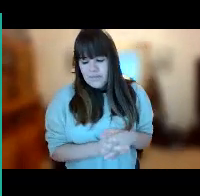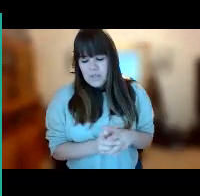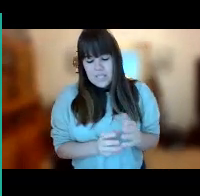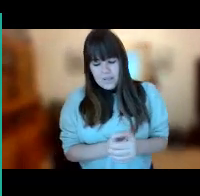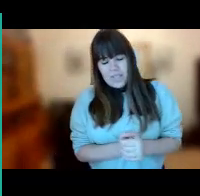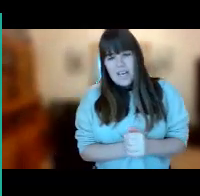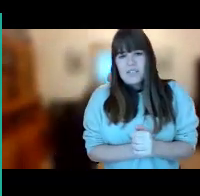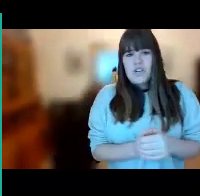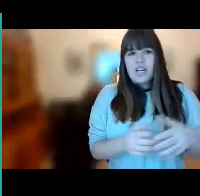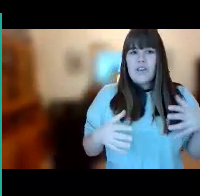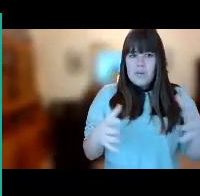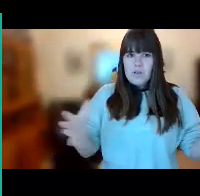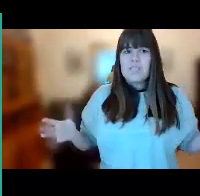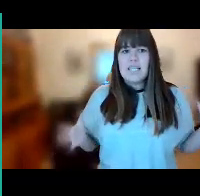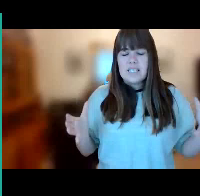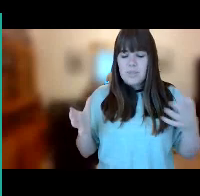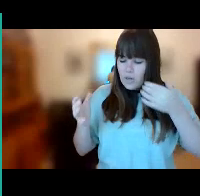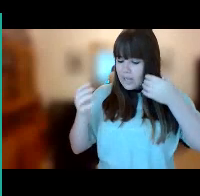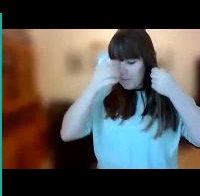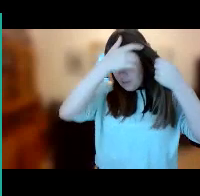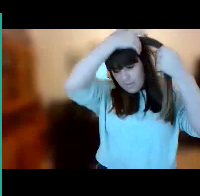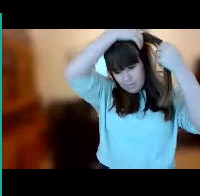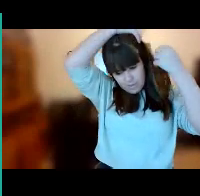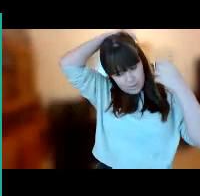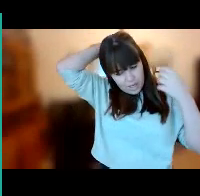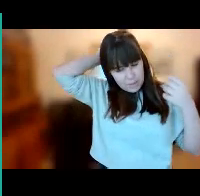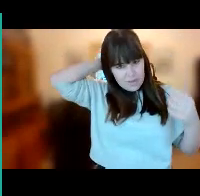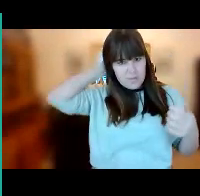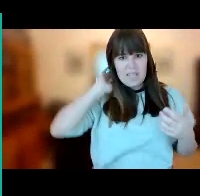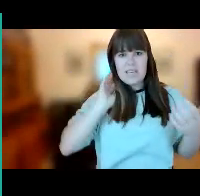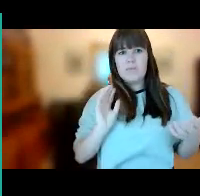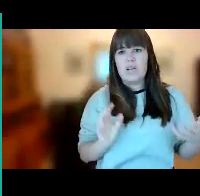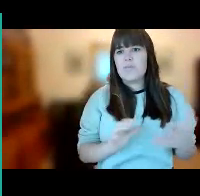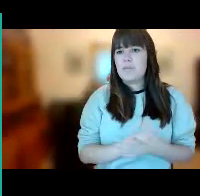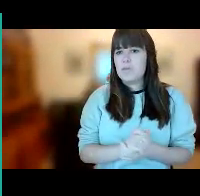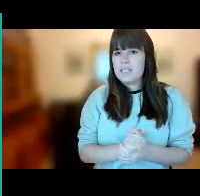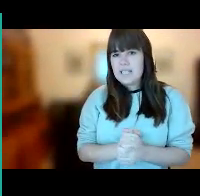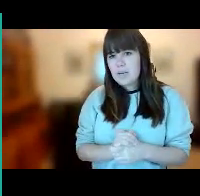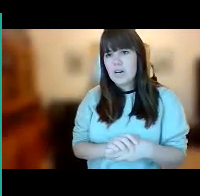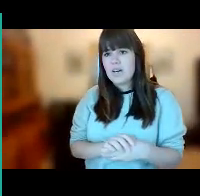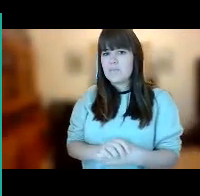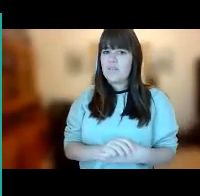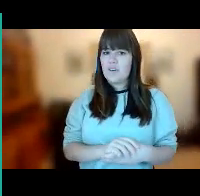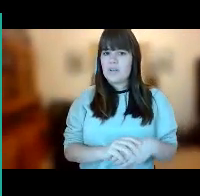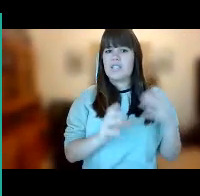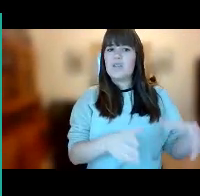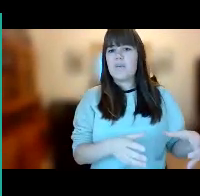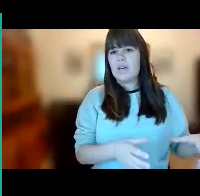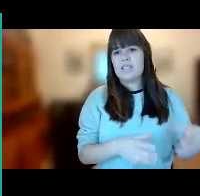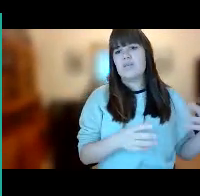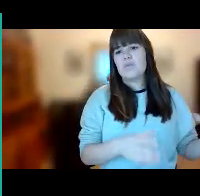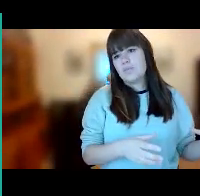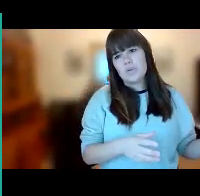very much avoid doing that to try and create more of a sense of belonging with the people that we work with and make it more like people want to take part. So the focus is on that person and what's